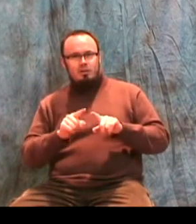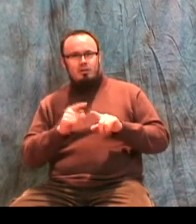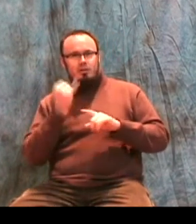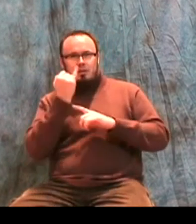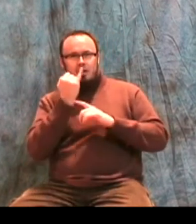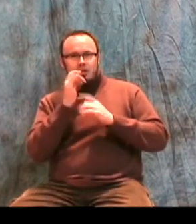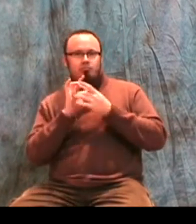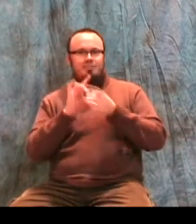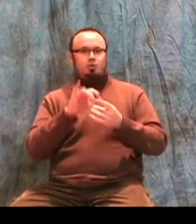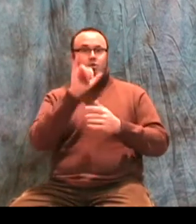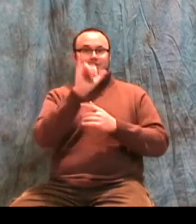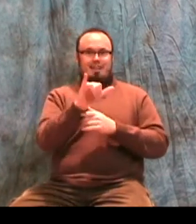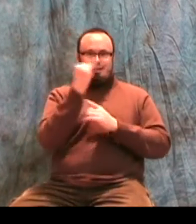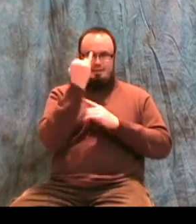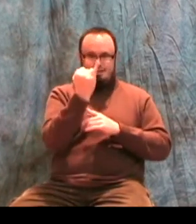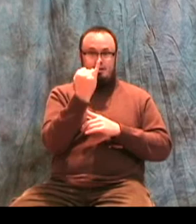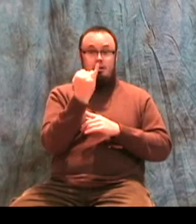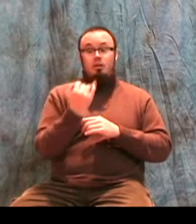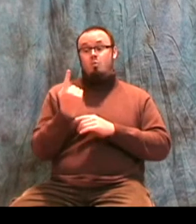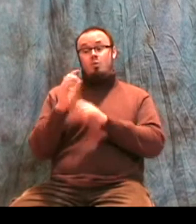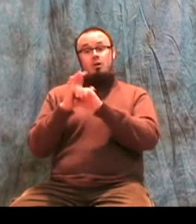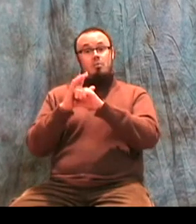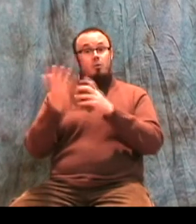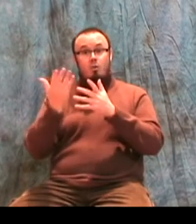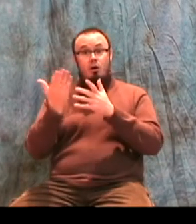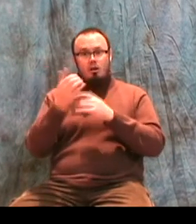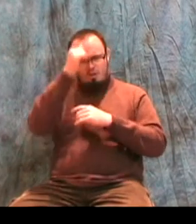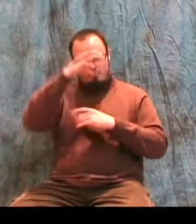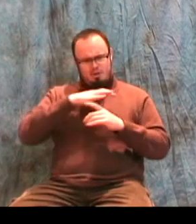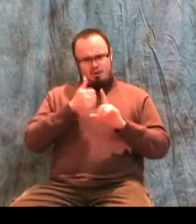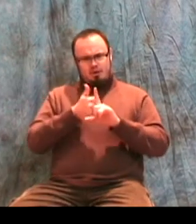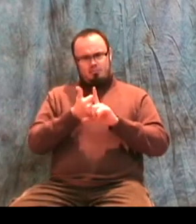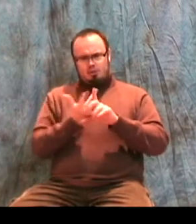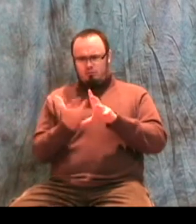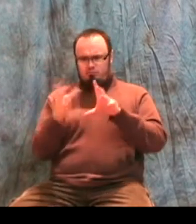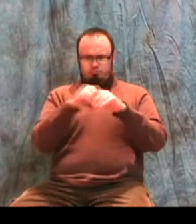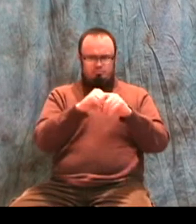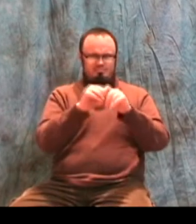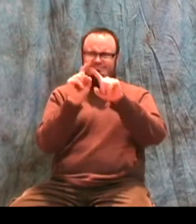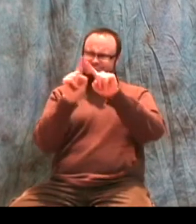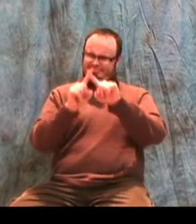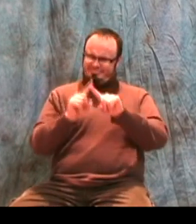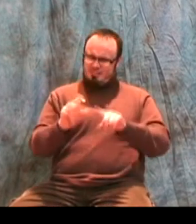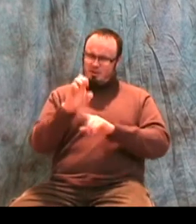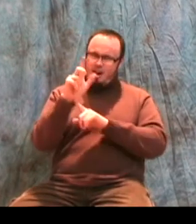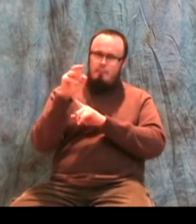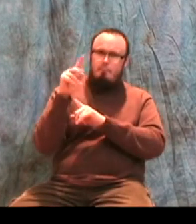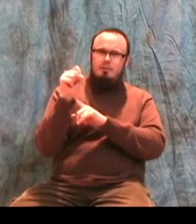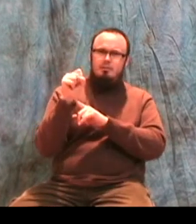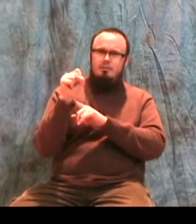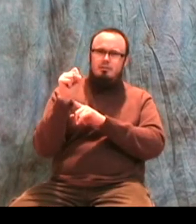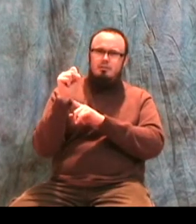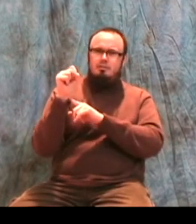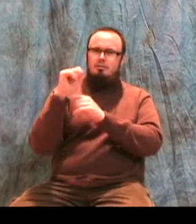idea. One example of this is that man embodies vastly different elements brought together to form a